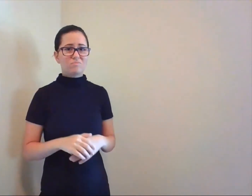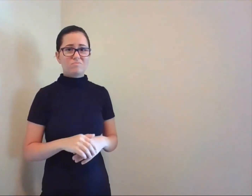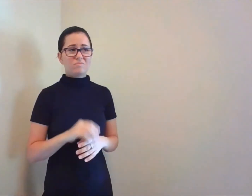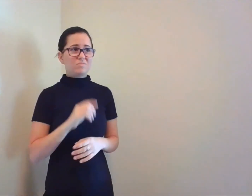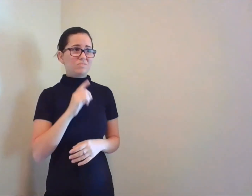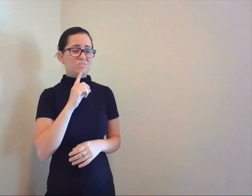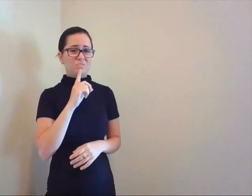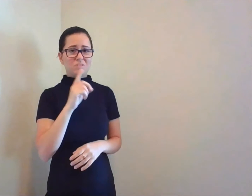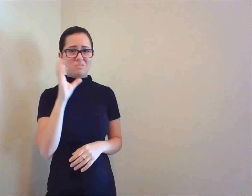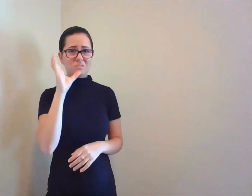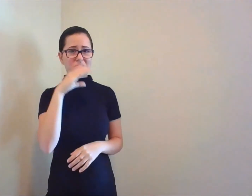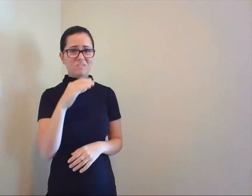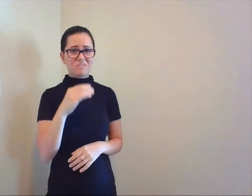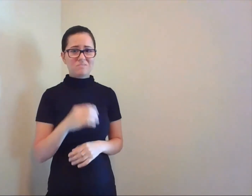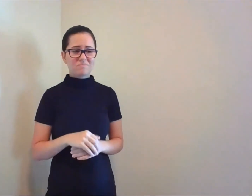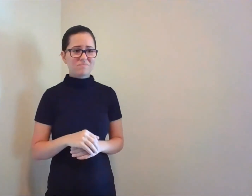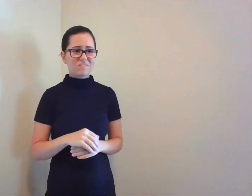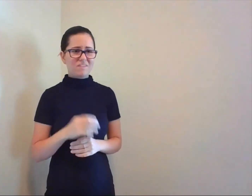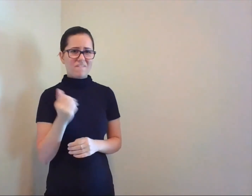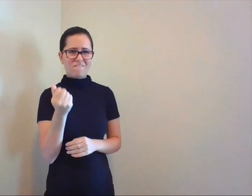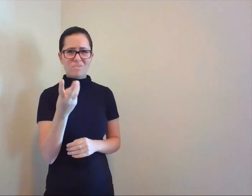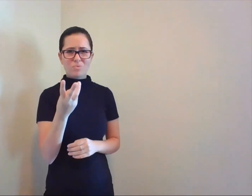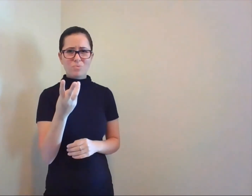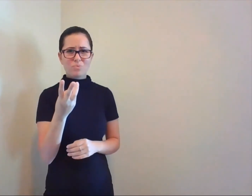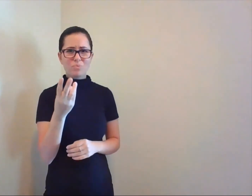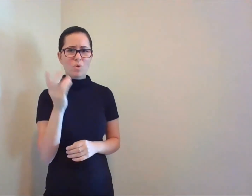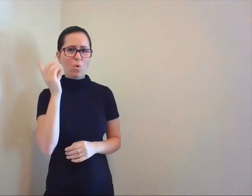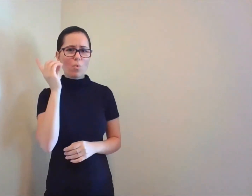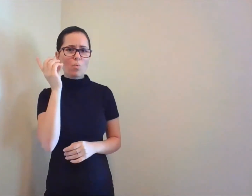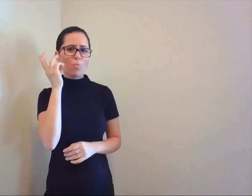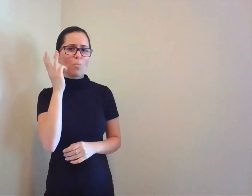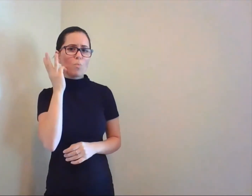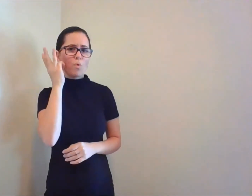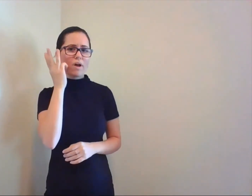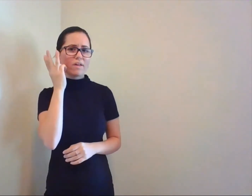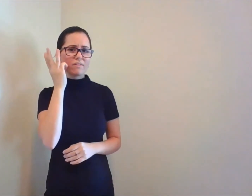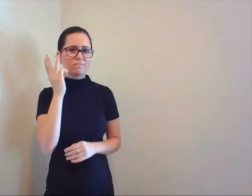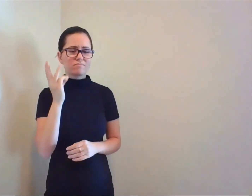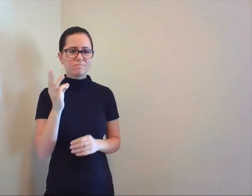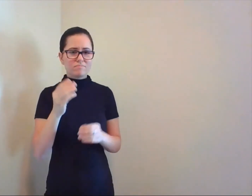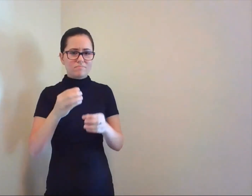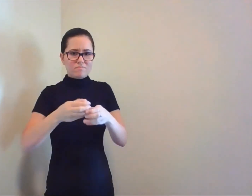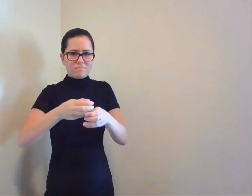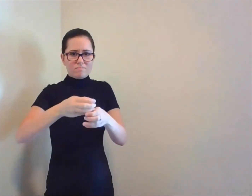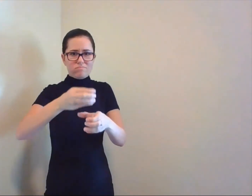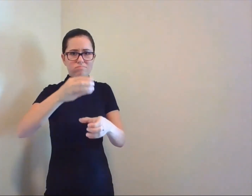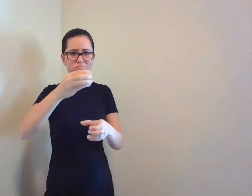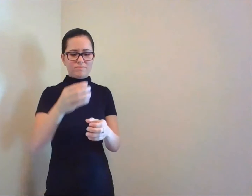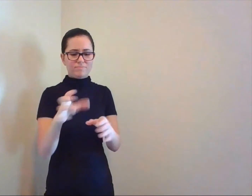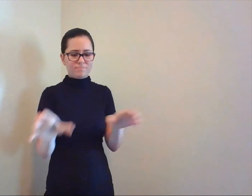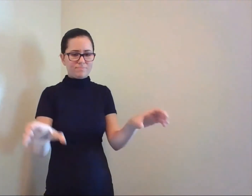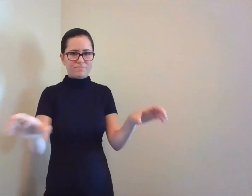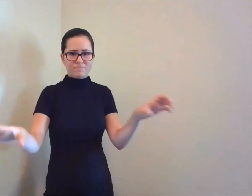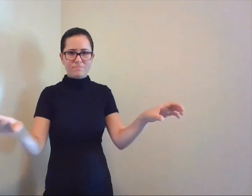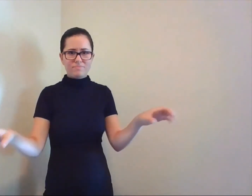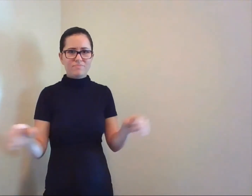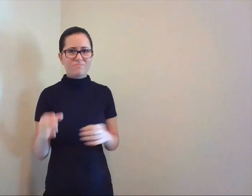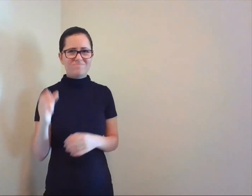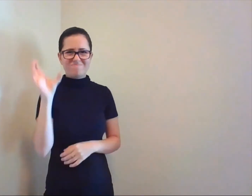here? And then I walked over and I opened this door, and I can't believe I was doing this. All right, can you believe that I did this? I'm a little surprised. Something you would do, but I'd